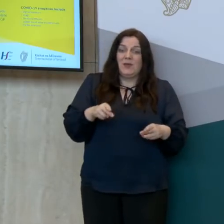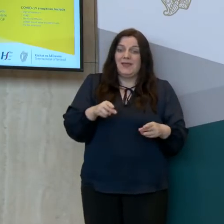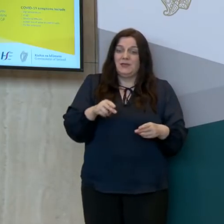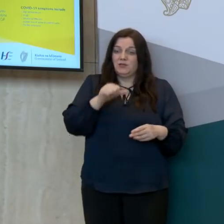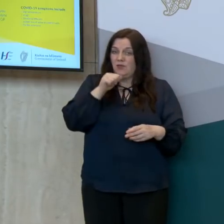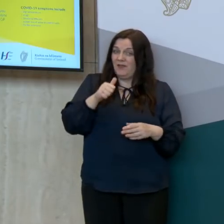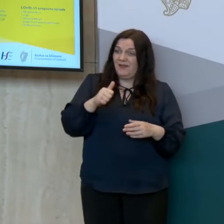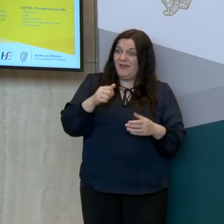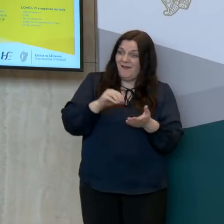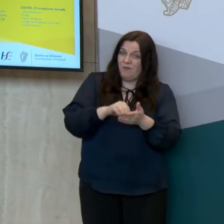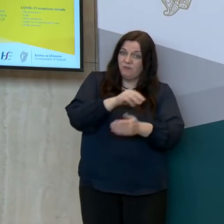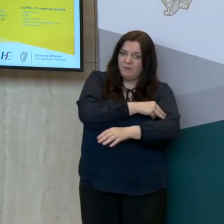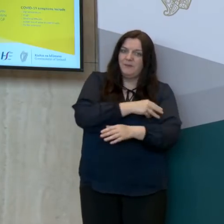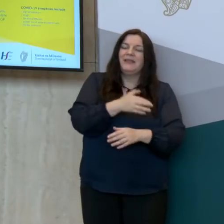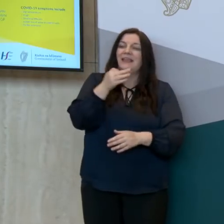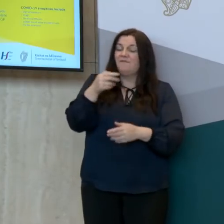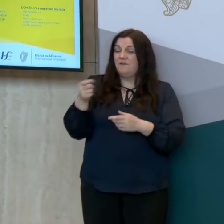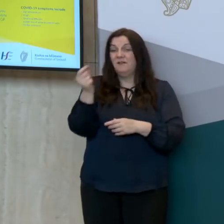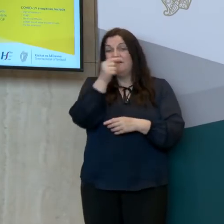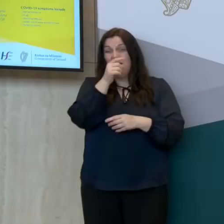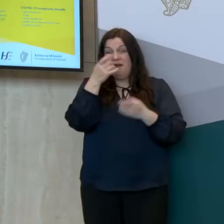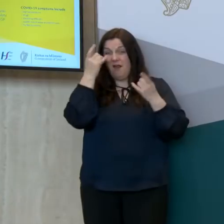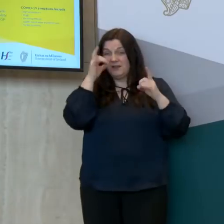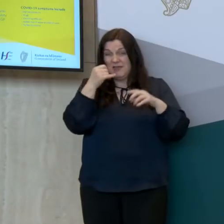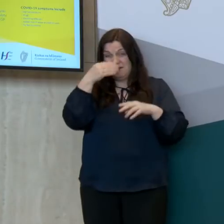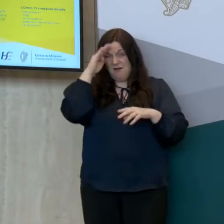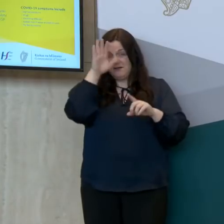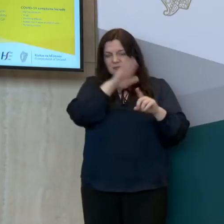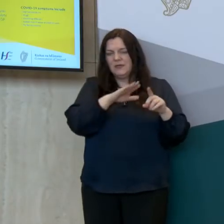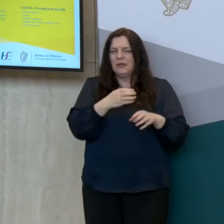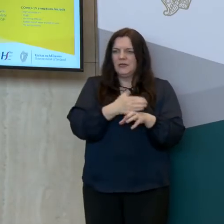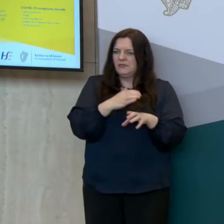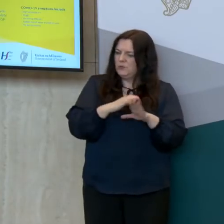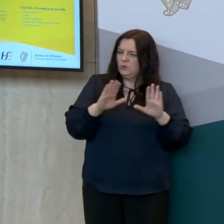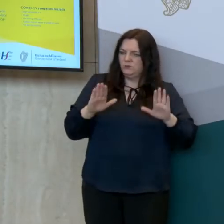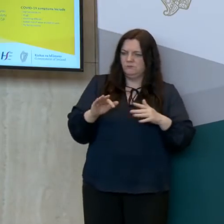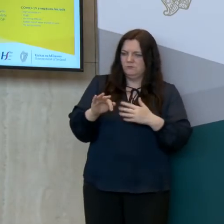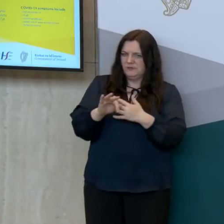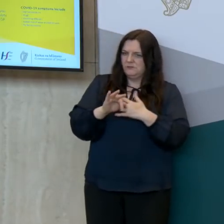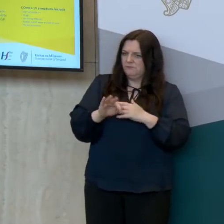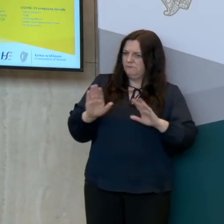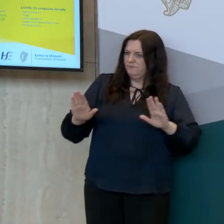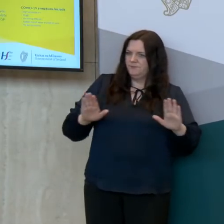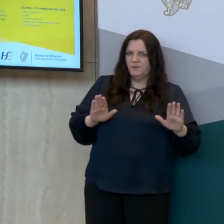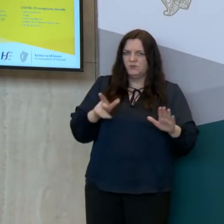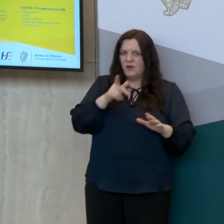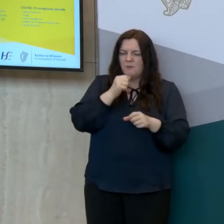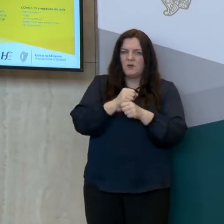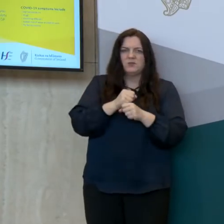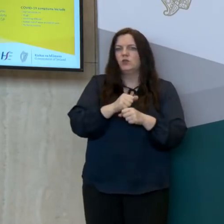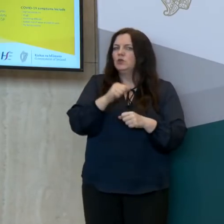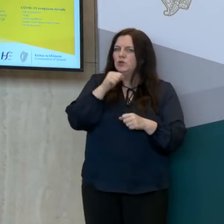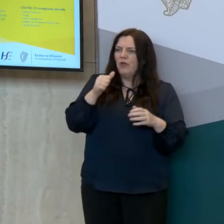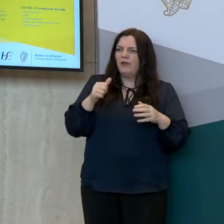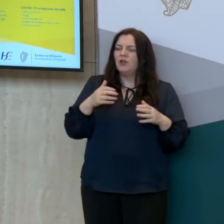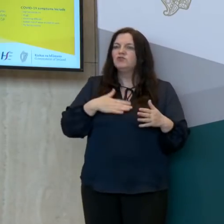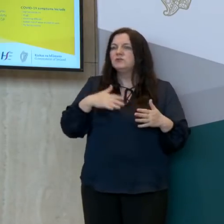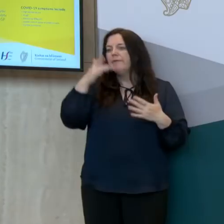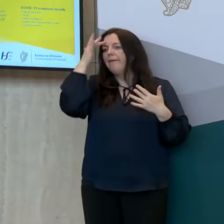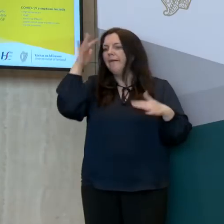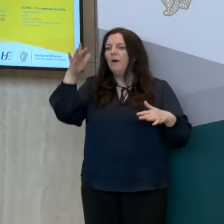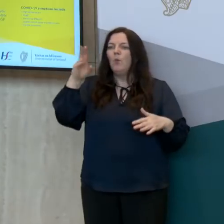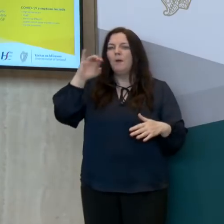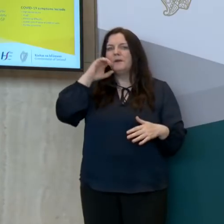in problems is that if you do go on your holidays in Ireland, you continue to take the precautions that we talk about. And again, don't drop your guard just because you're on